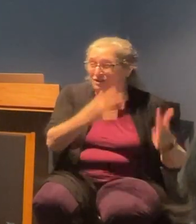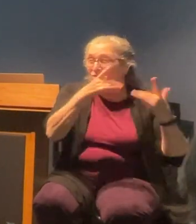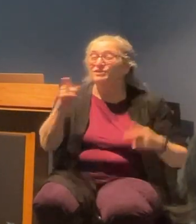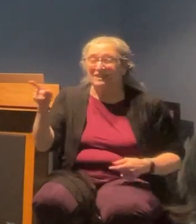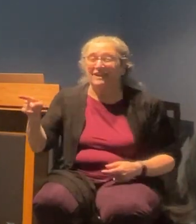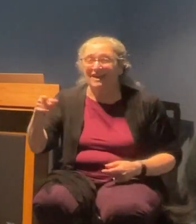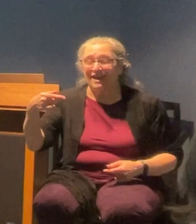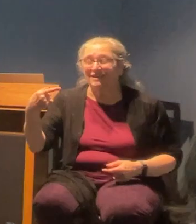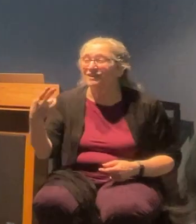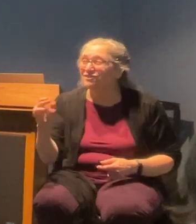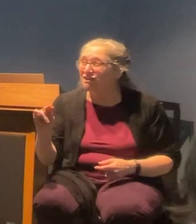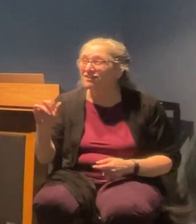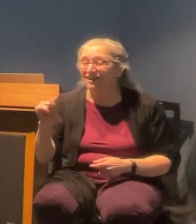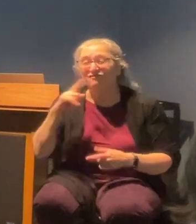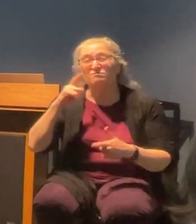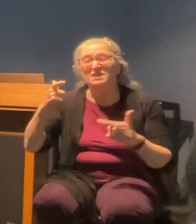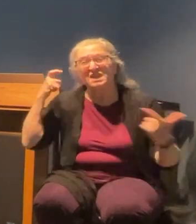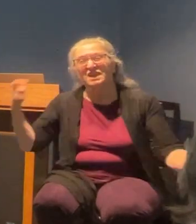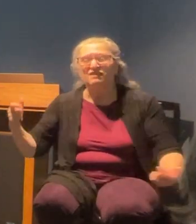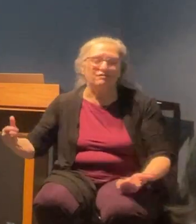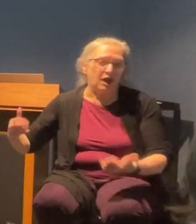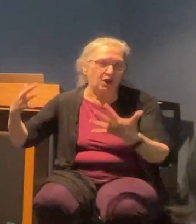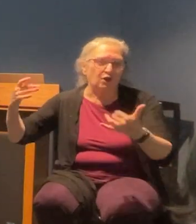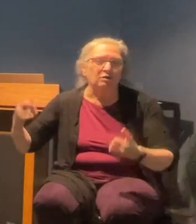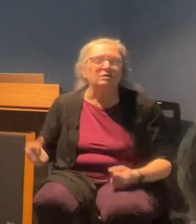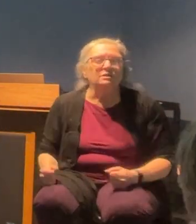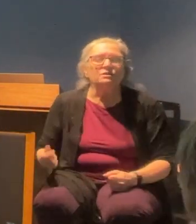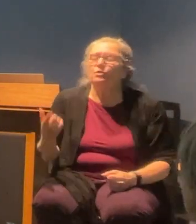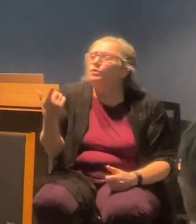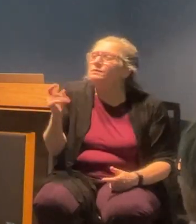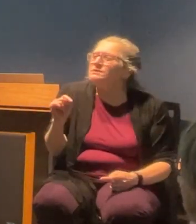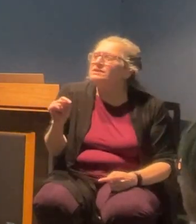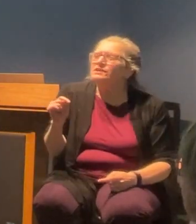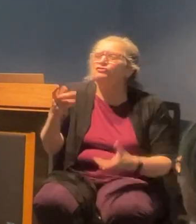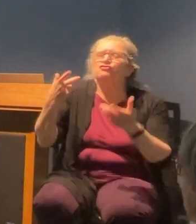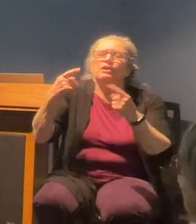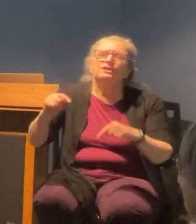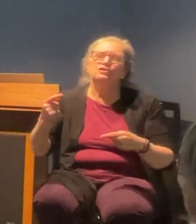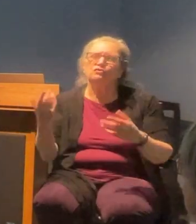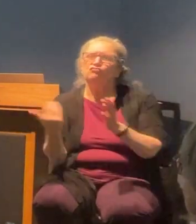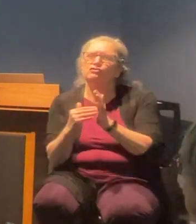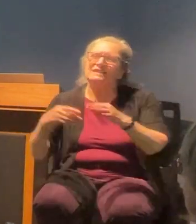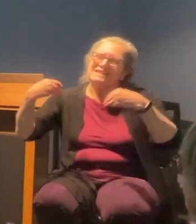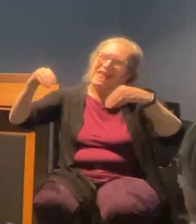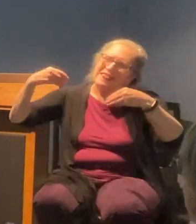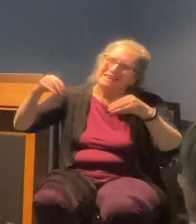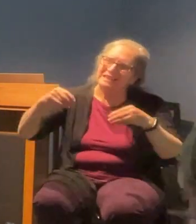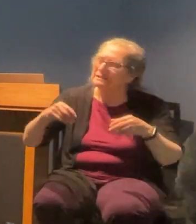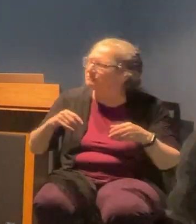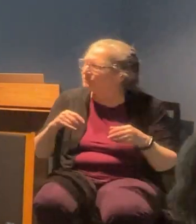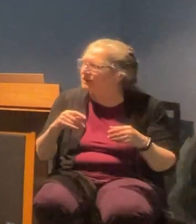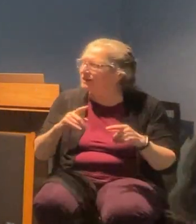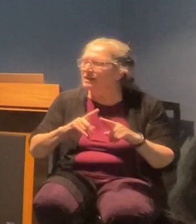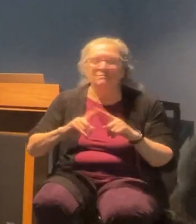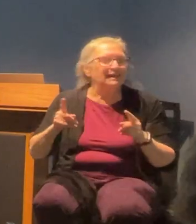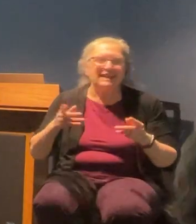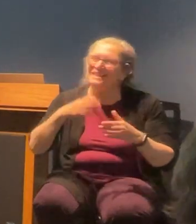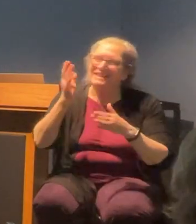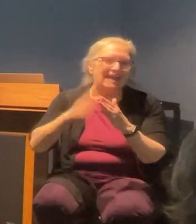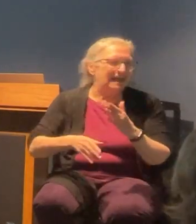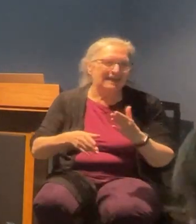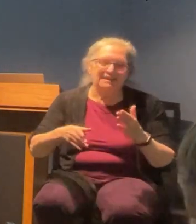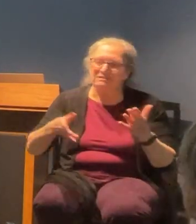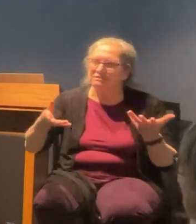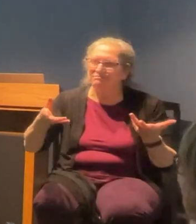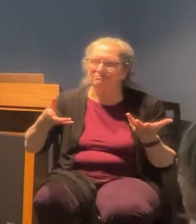And what's happening there, they're trying to like resell them in the second-hand market, but eventually they accumulate it to those